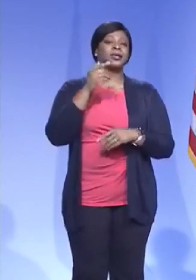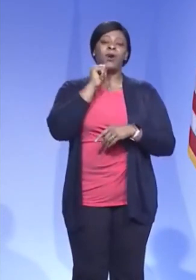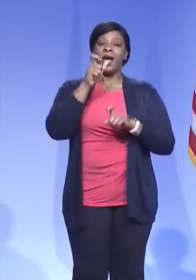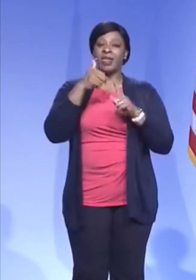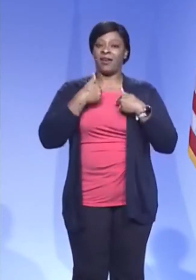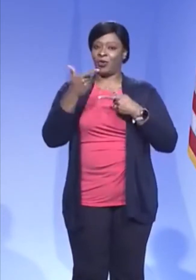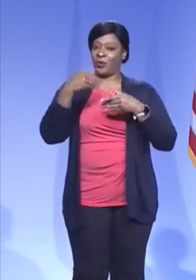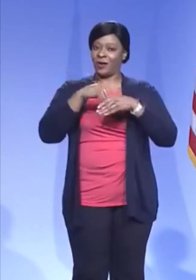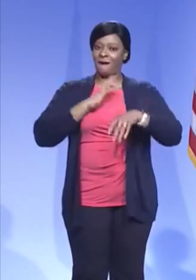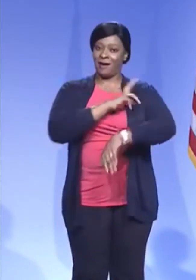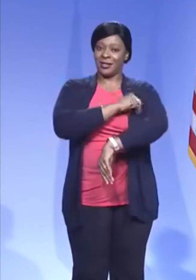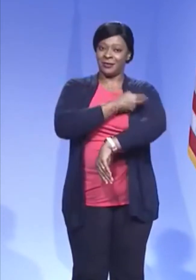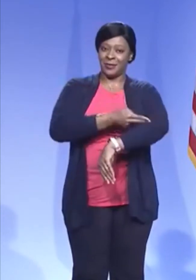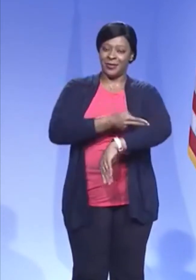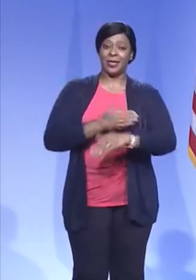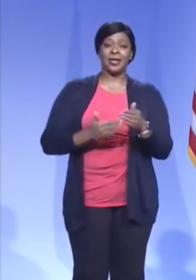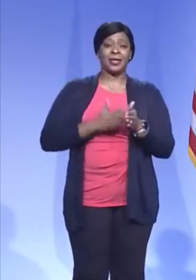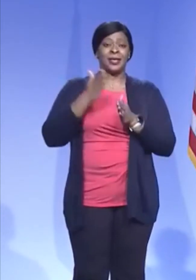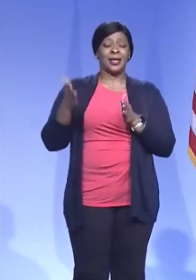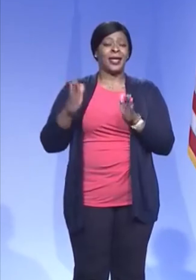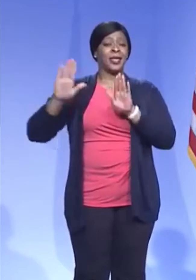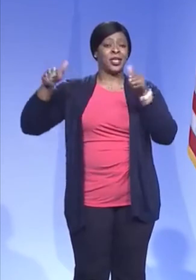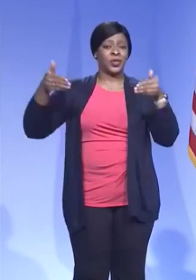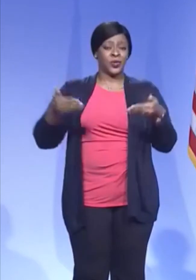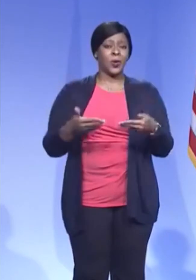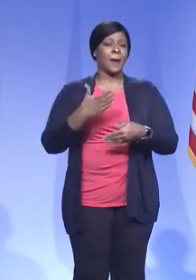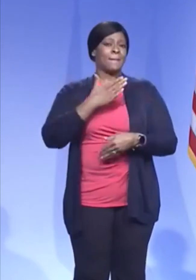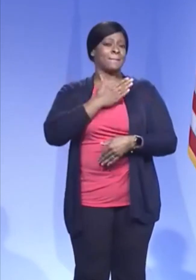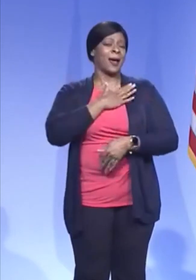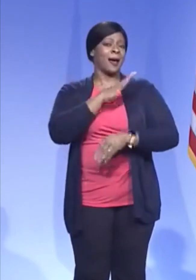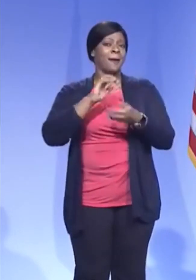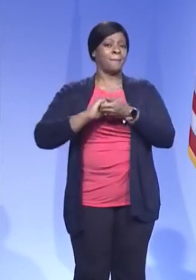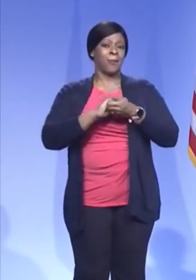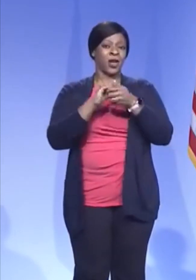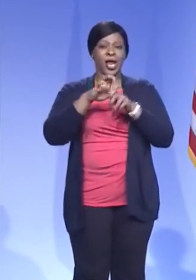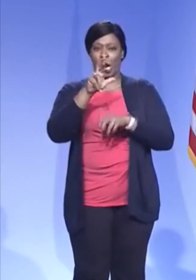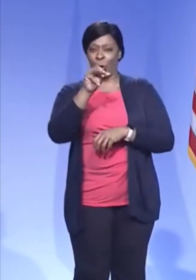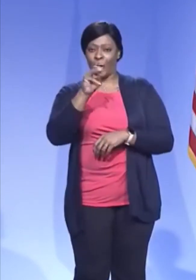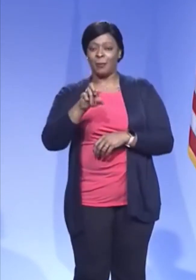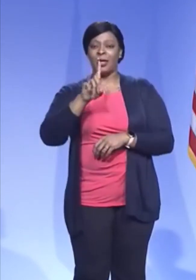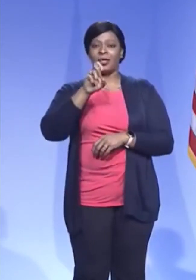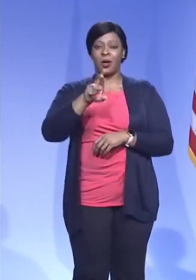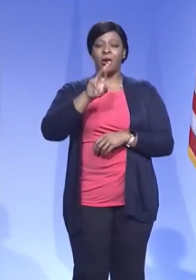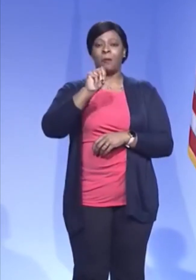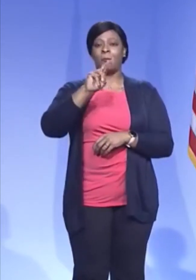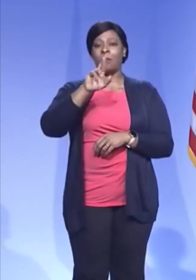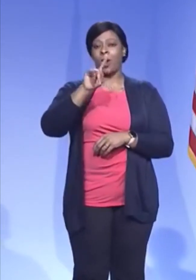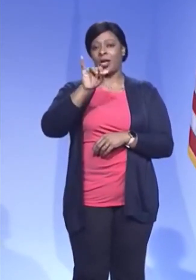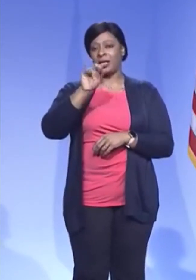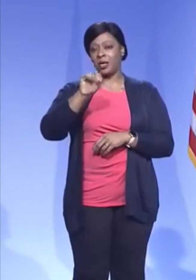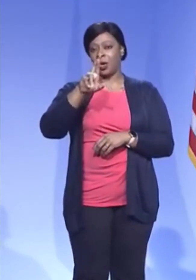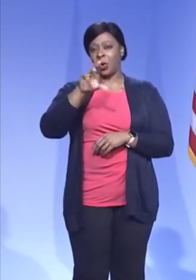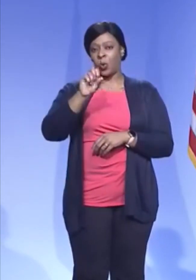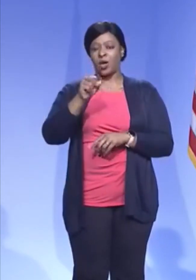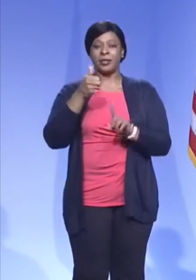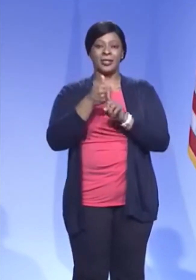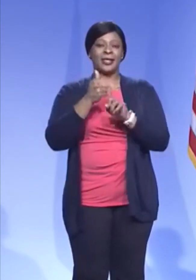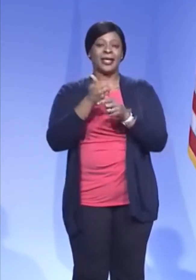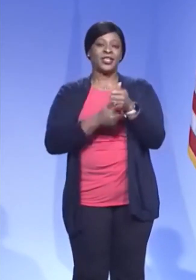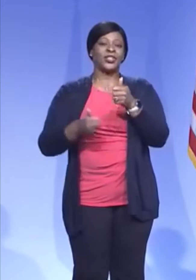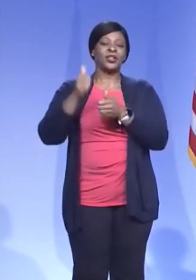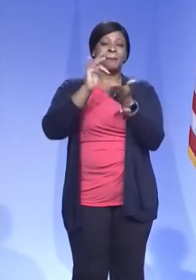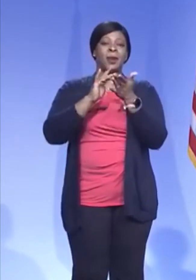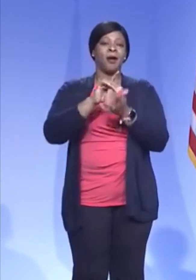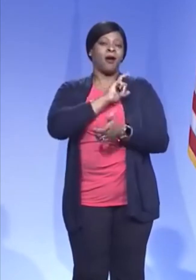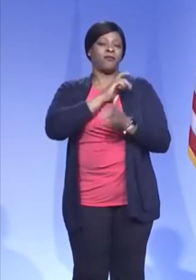hospital. Next, I'd like to introduce my partner in crime, Dr. Martin Croce, the Chief Medical